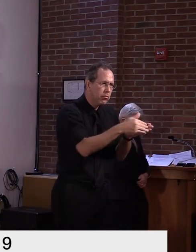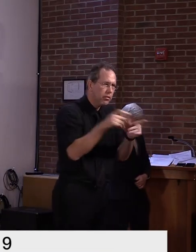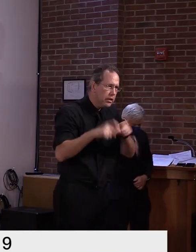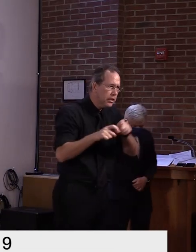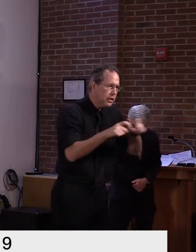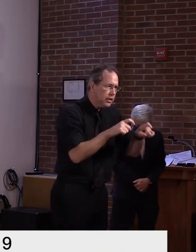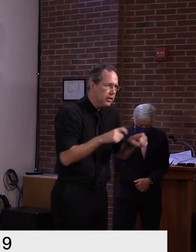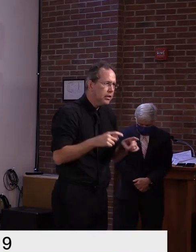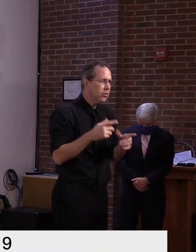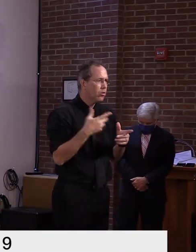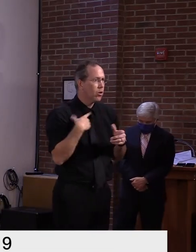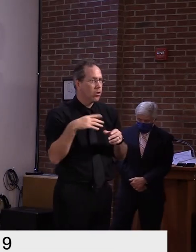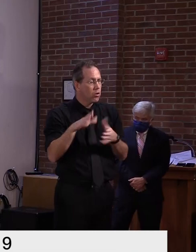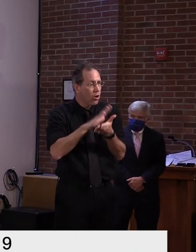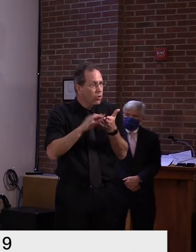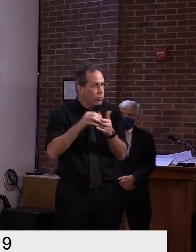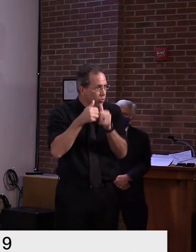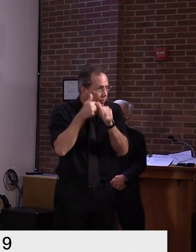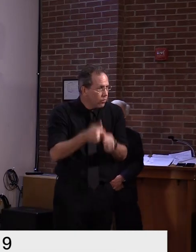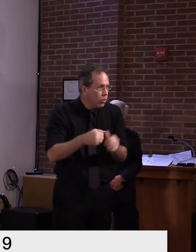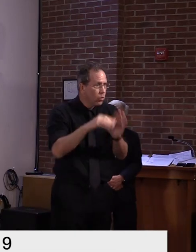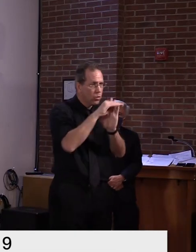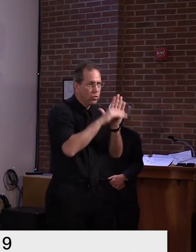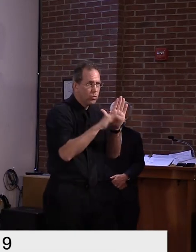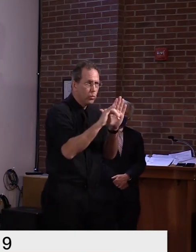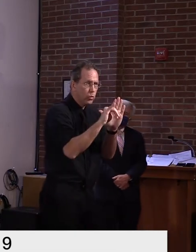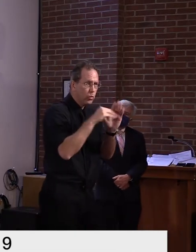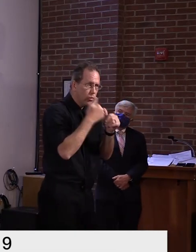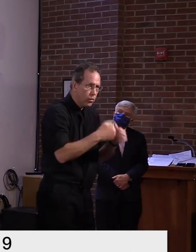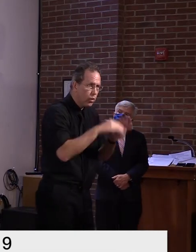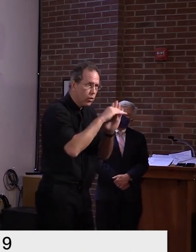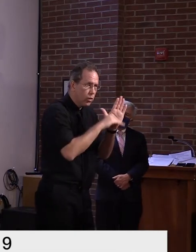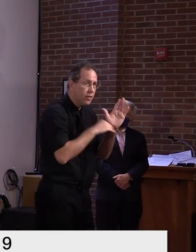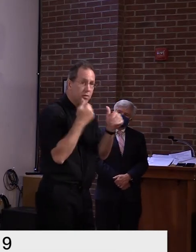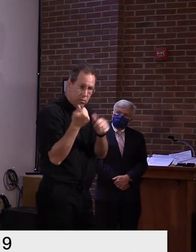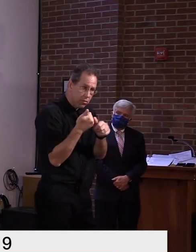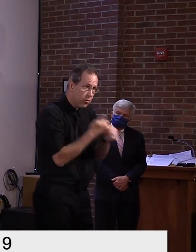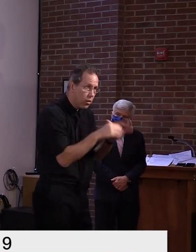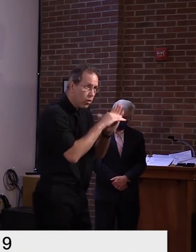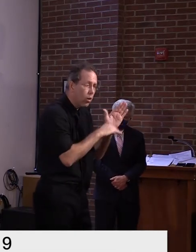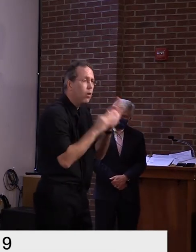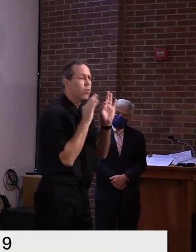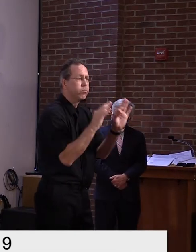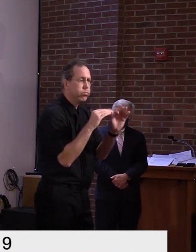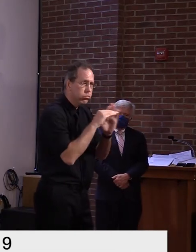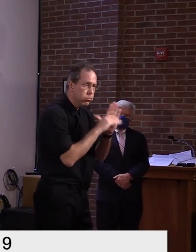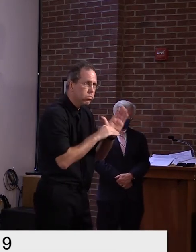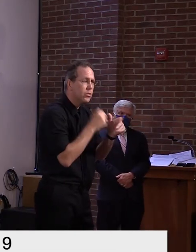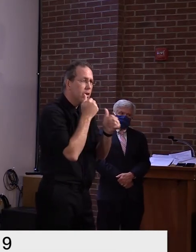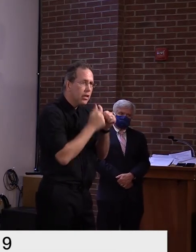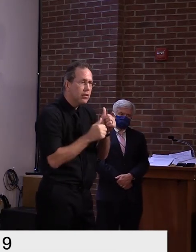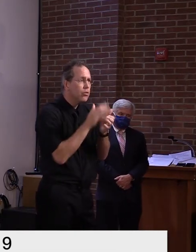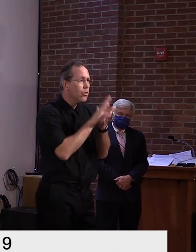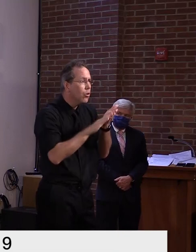guidance we provided with testing, and they've all independently negotiated contracts with